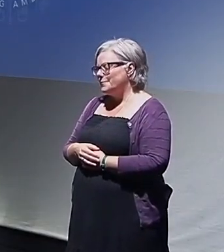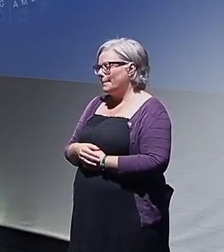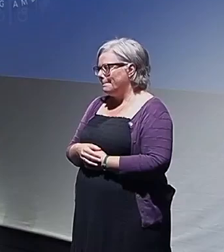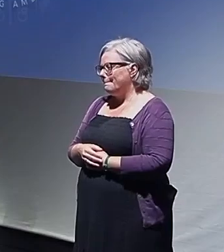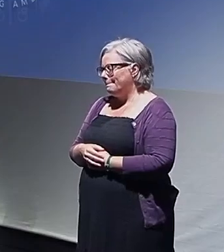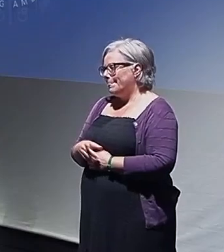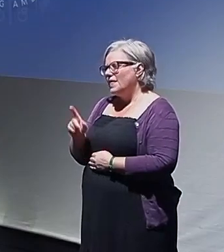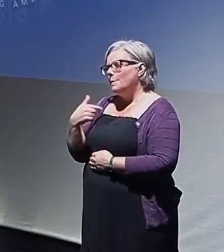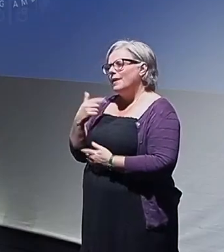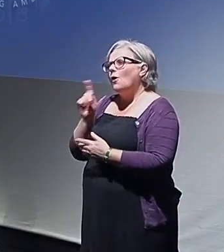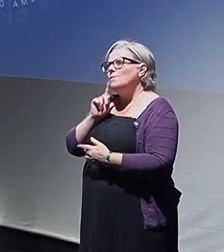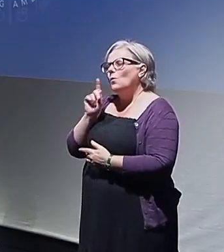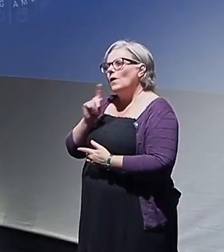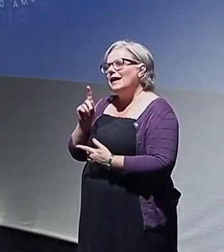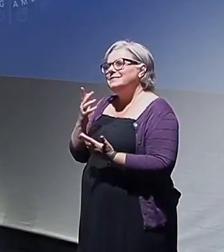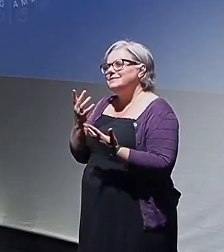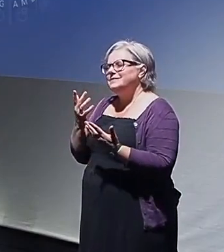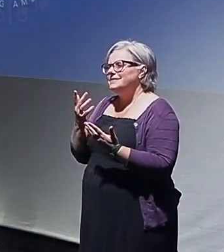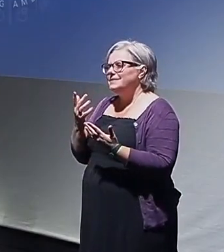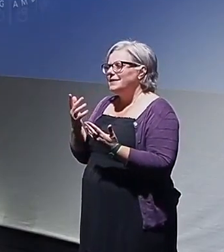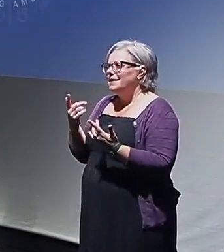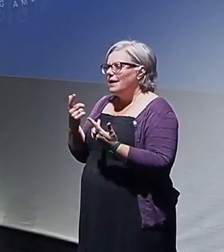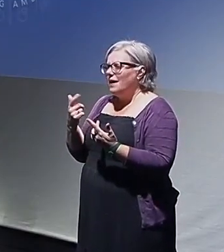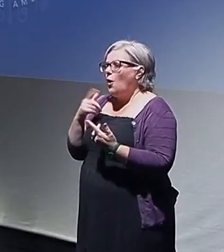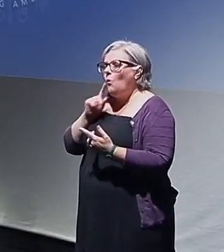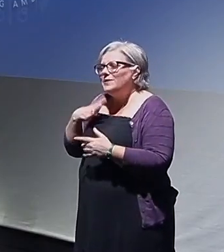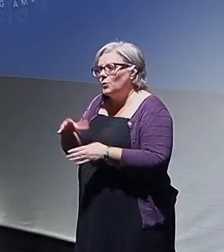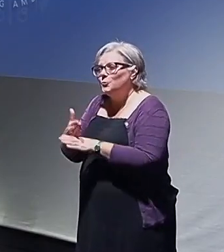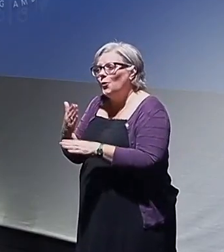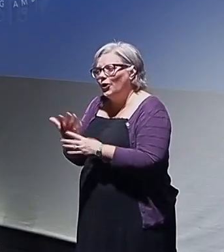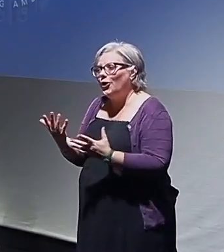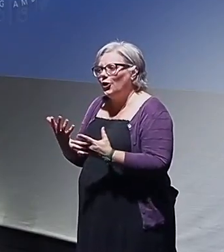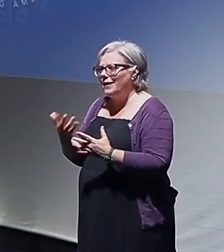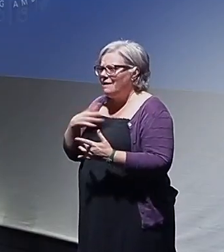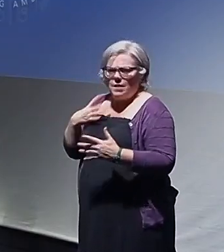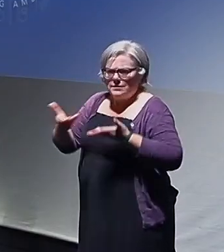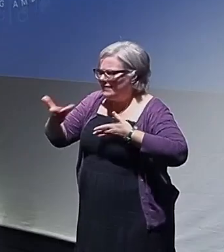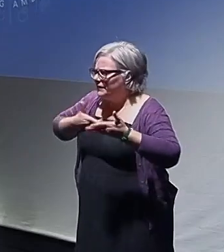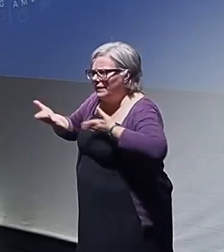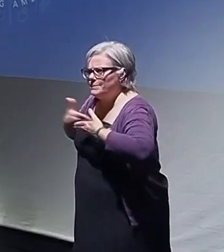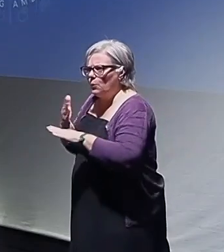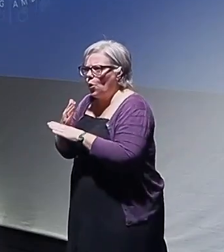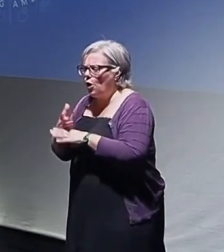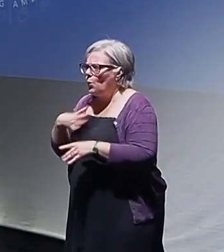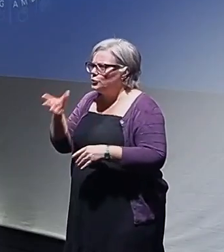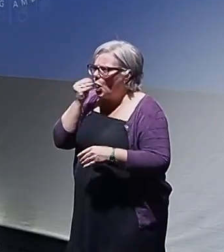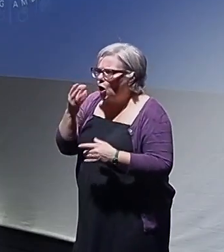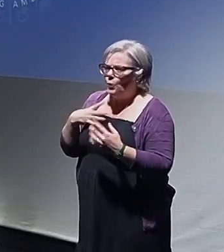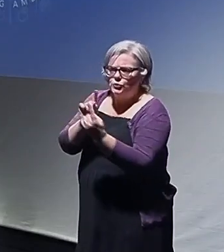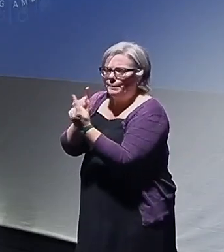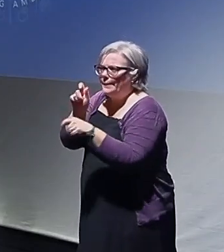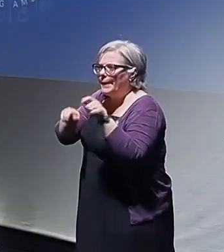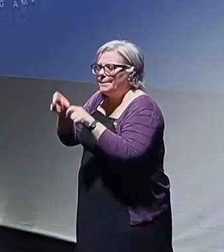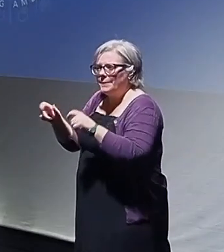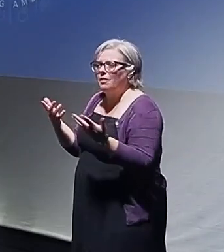I think I've always been very much like just wanted to work. Just give me work, give me a job, let me learn, let me meet people.